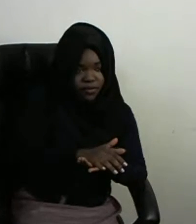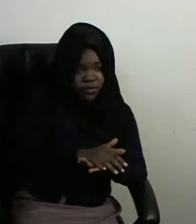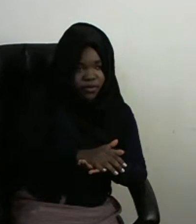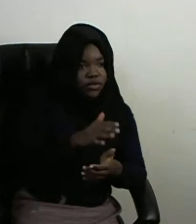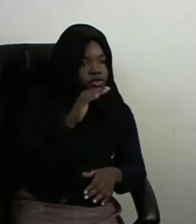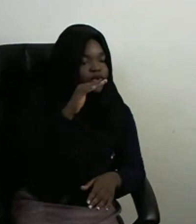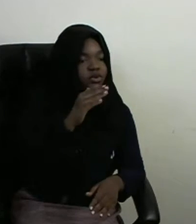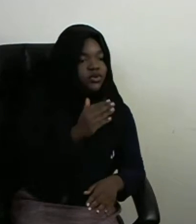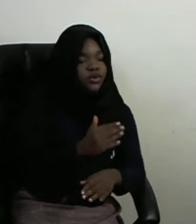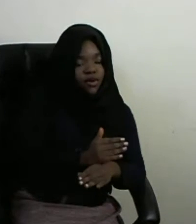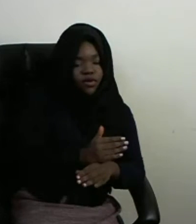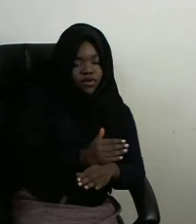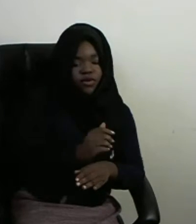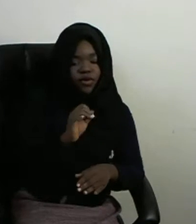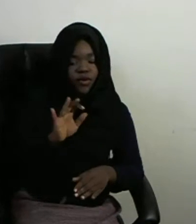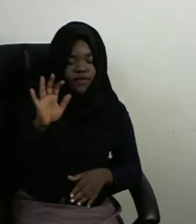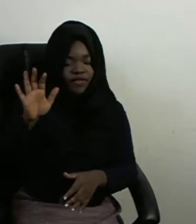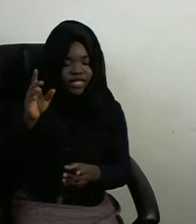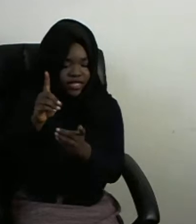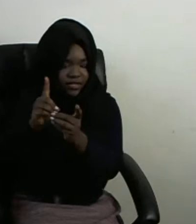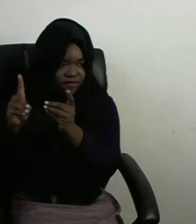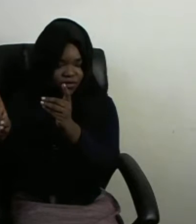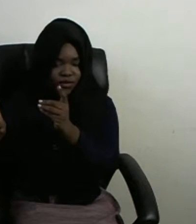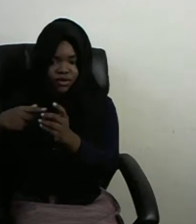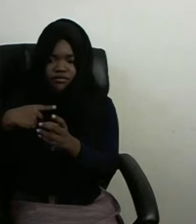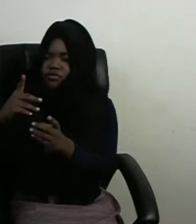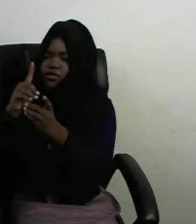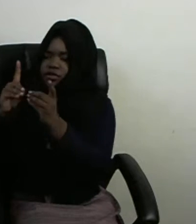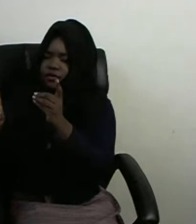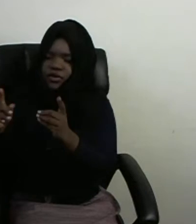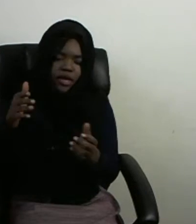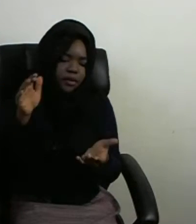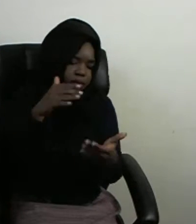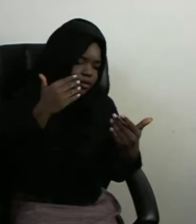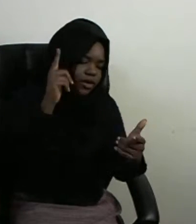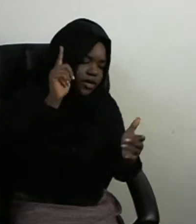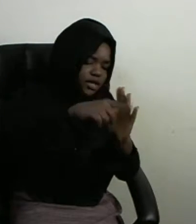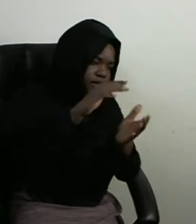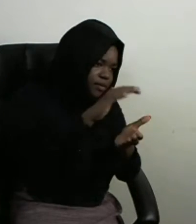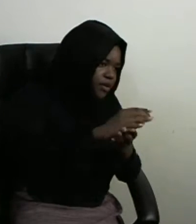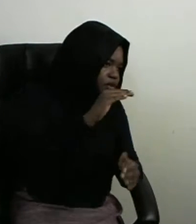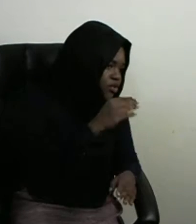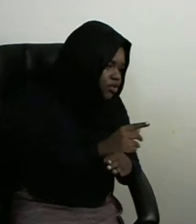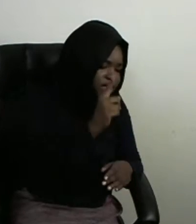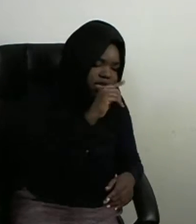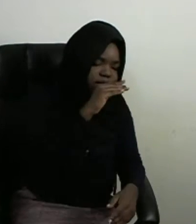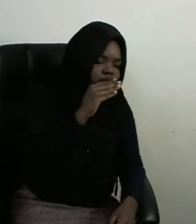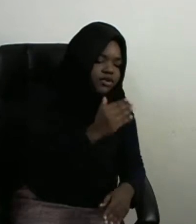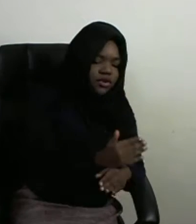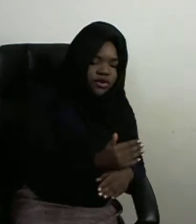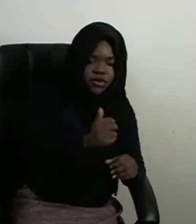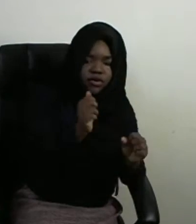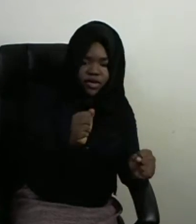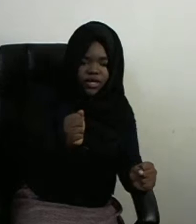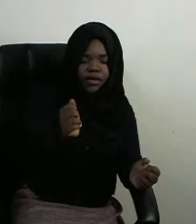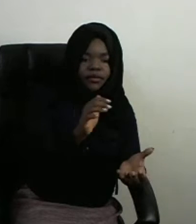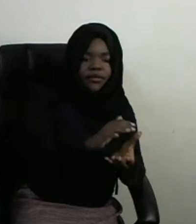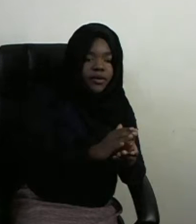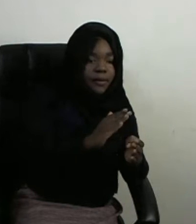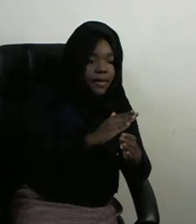the daughter of his divorcee, which is your stepdaughter, definitely